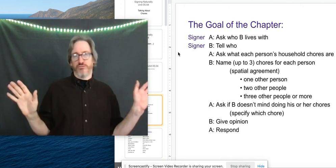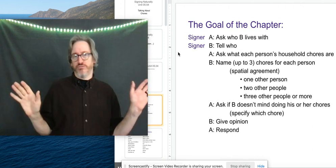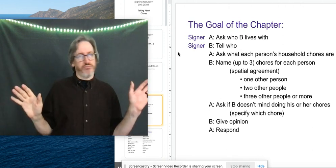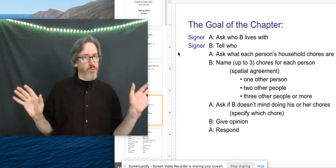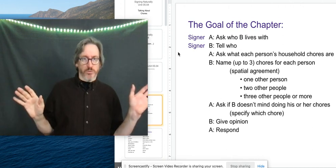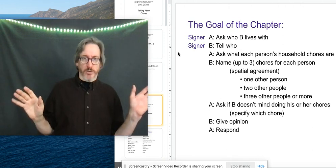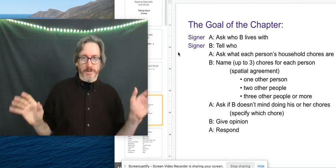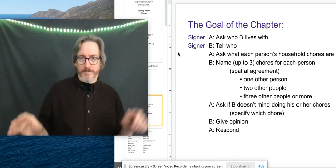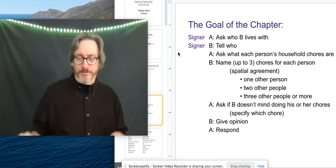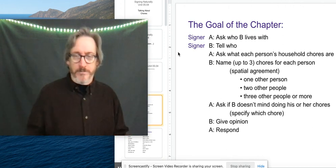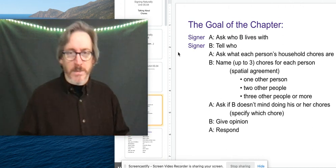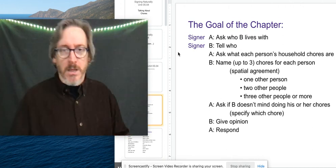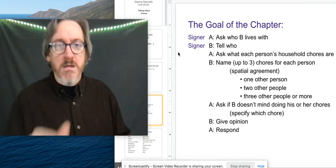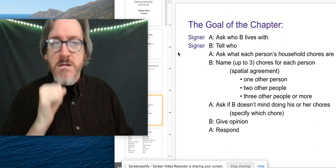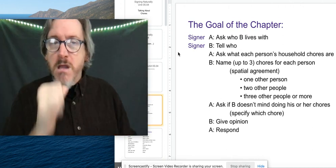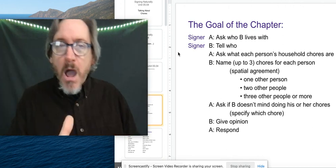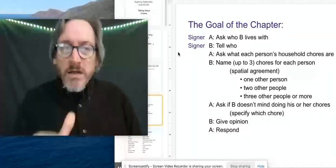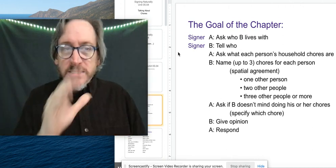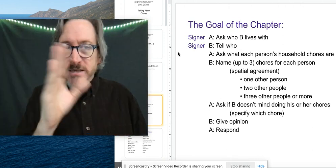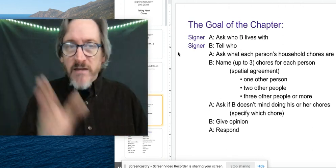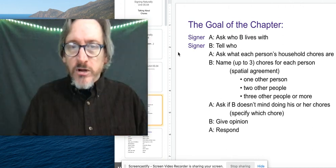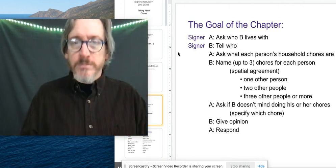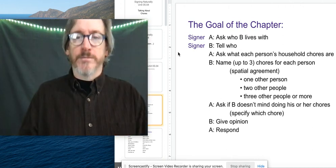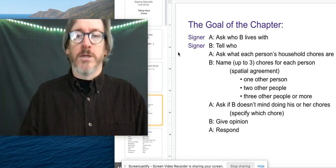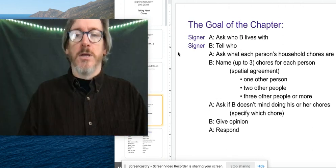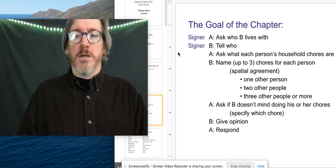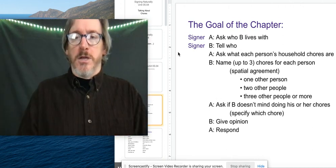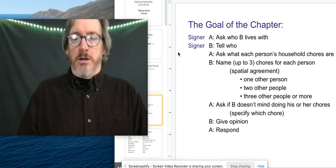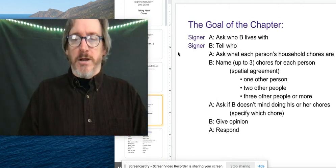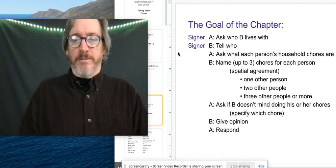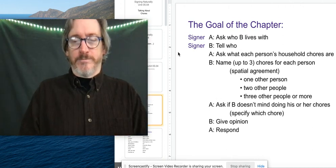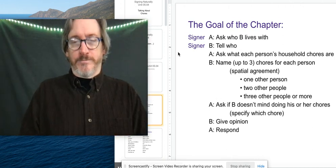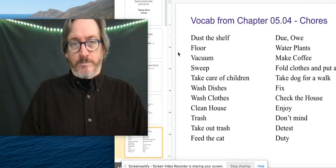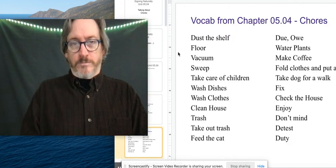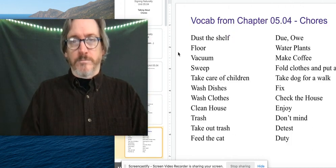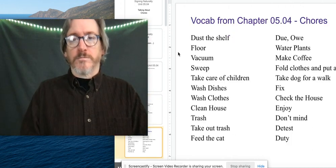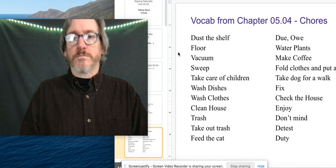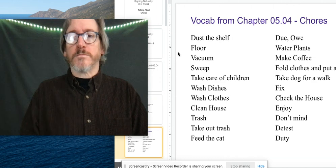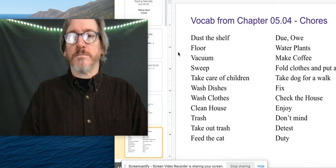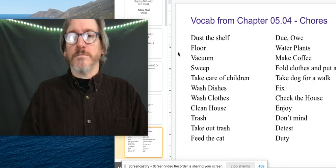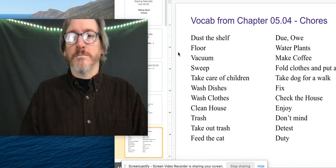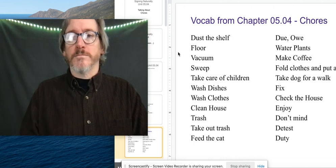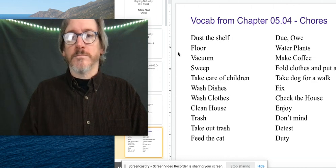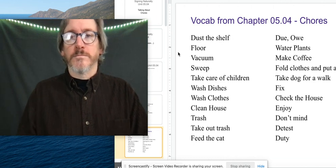Refuse, won't do it. Not, never. Right?